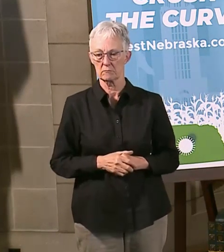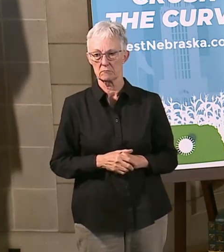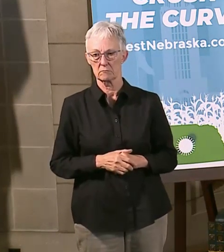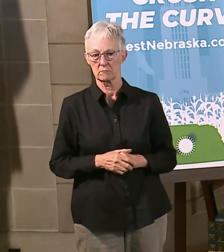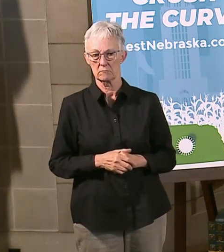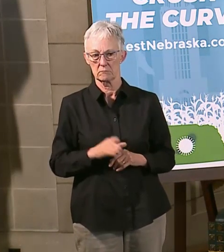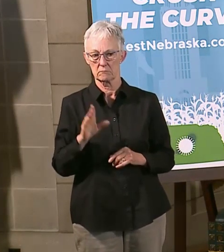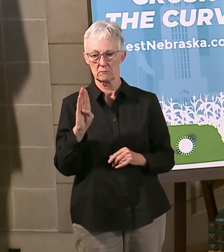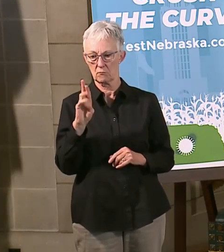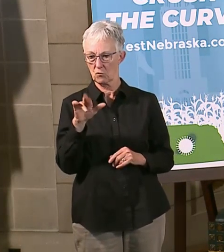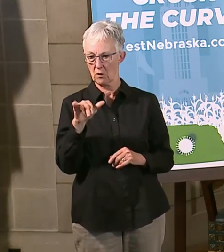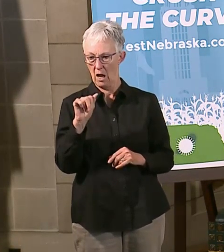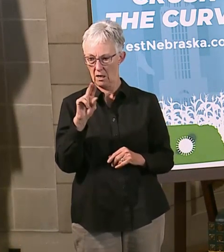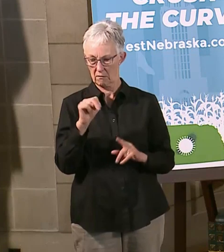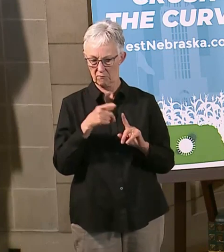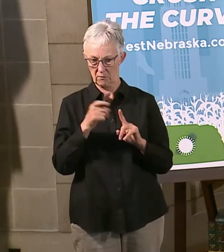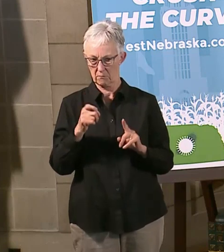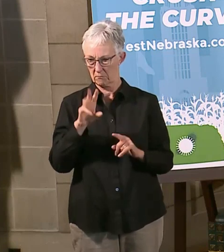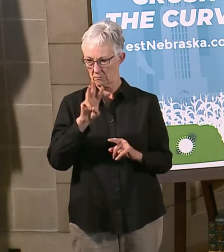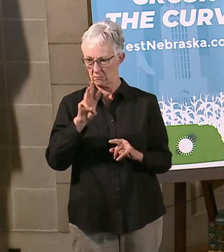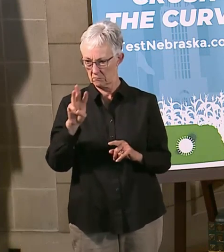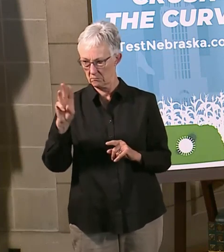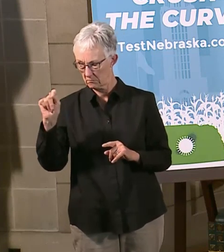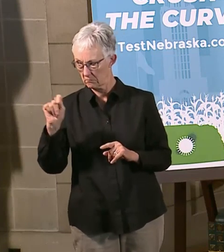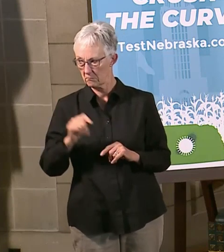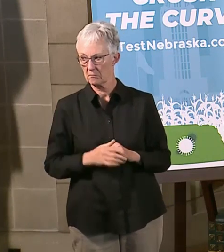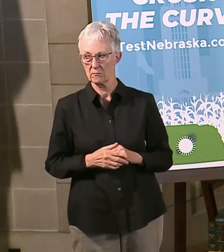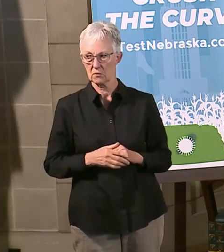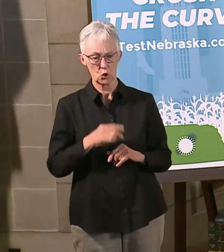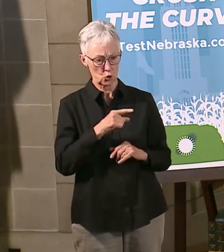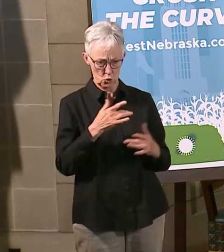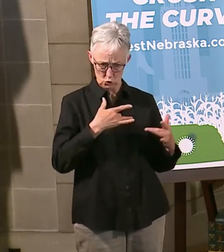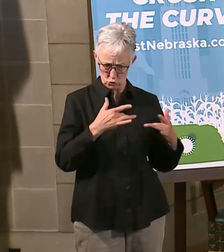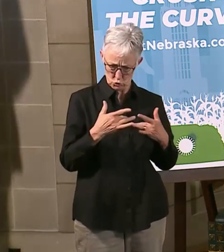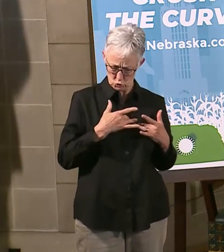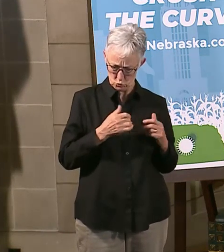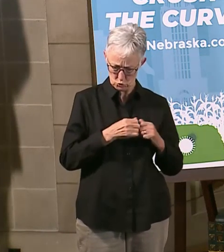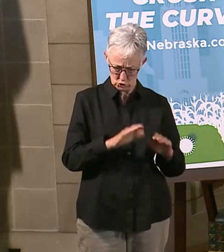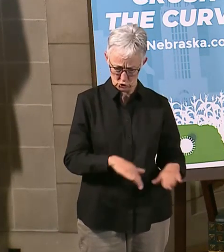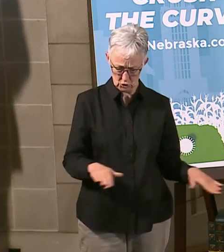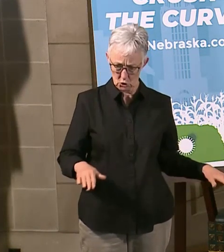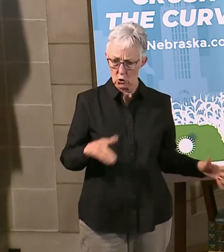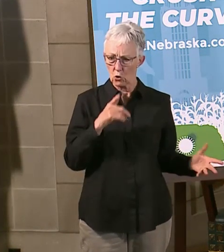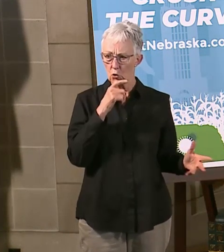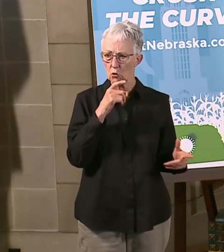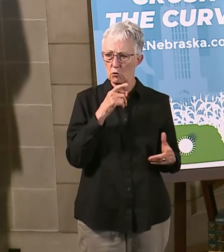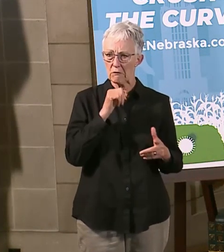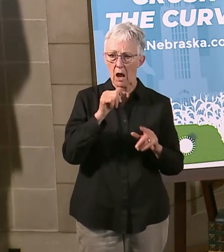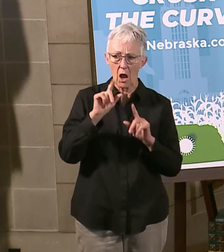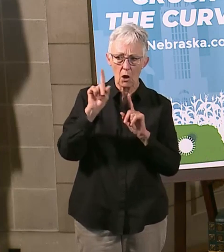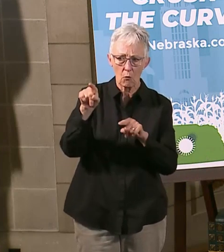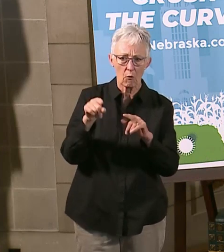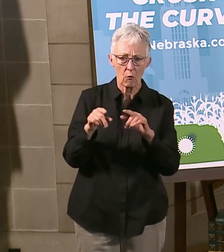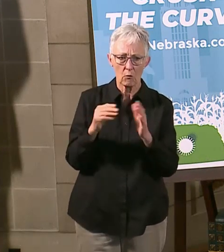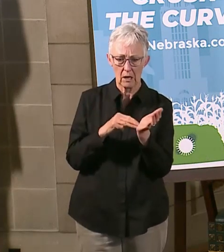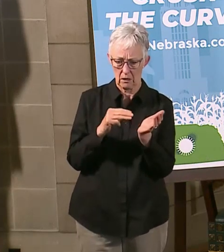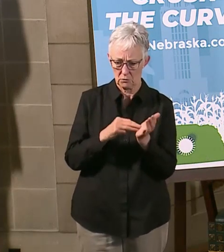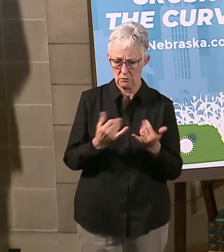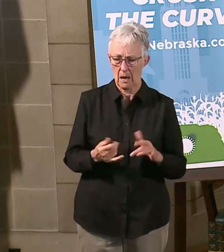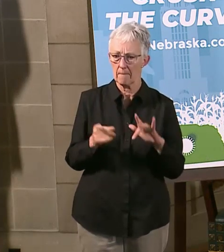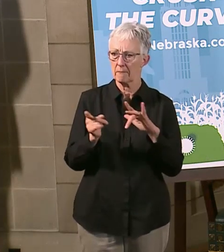Brian Mastery, WWT. How concerned are you when it comes to children who are missing wellness checks and not getting current vaccinations to avoid